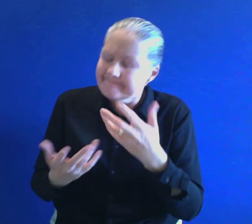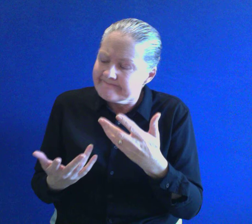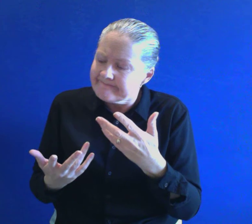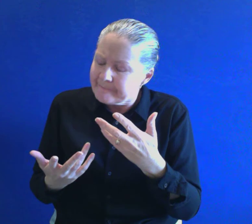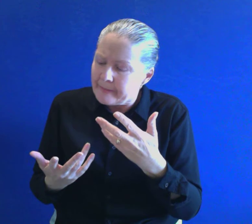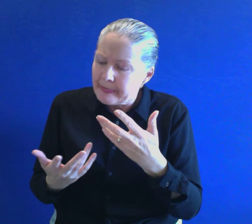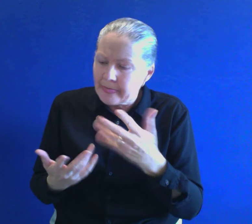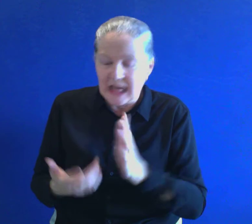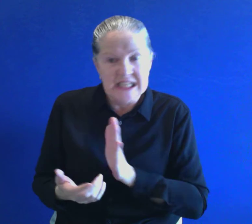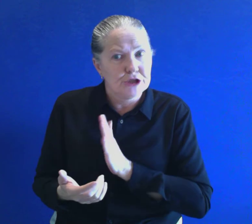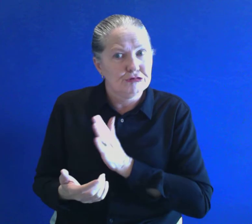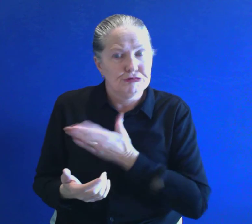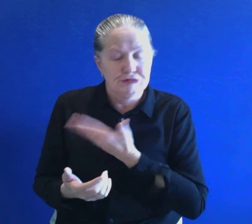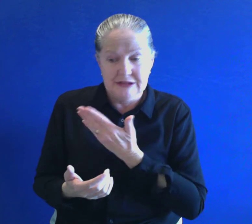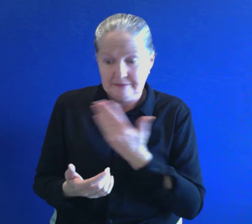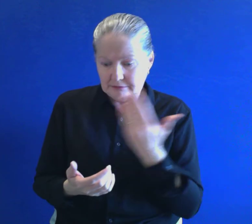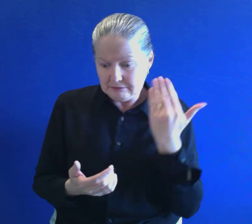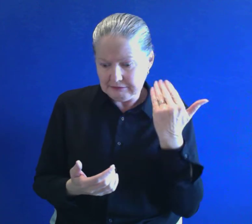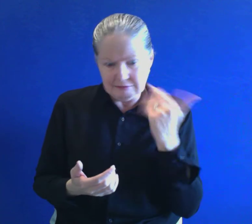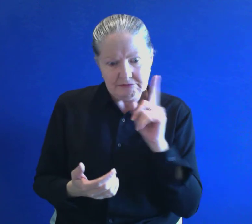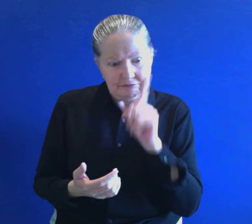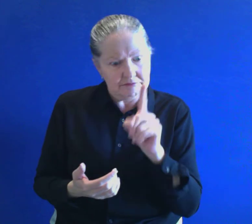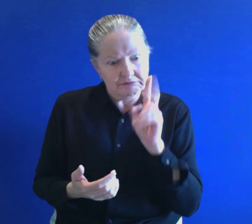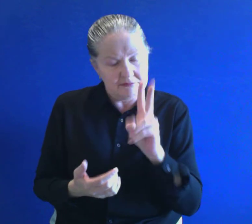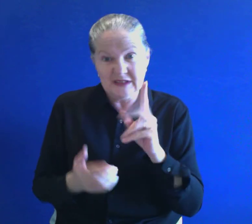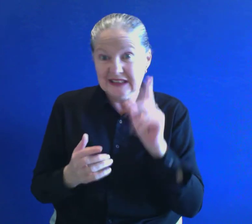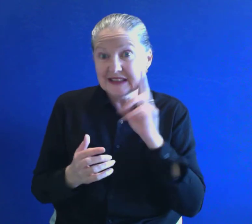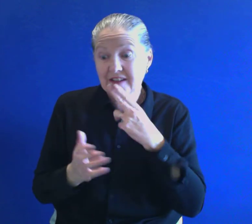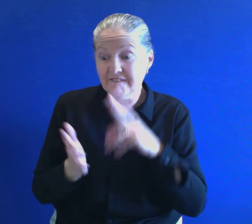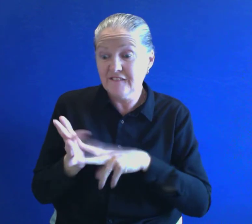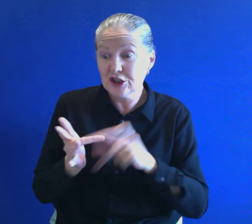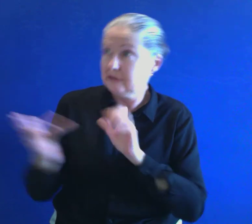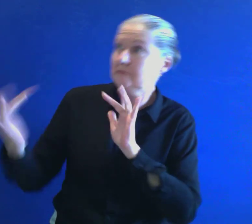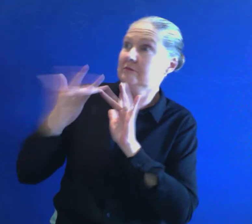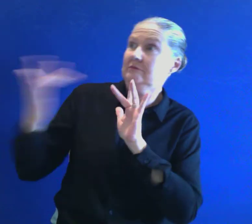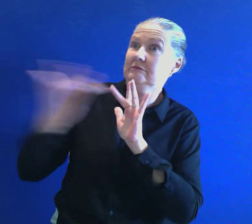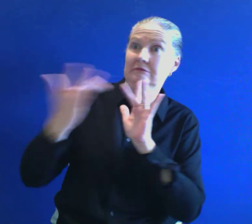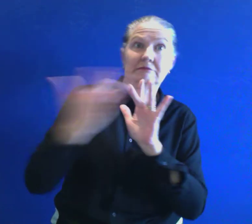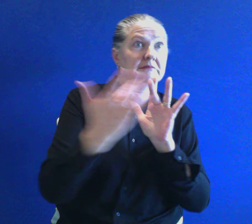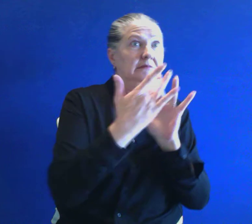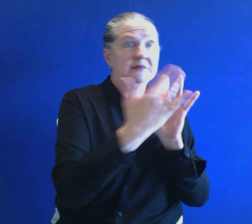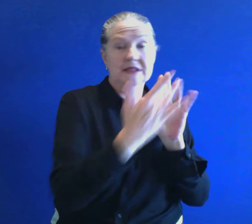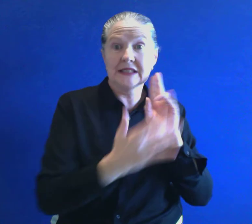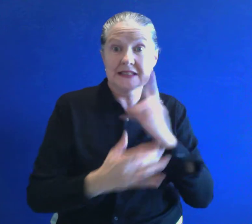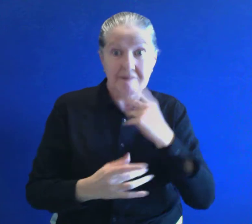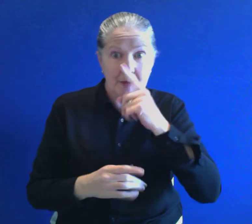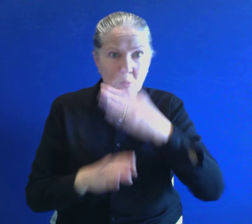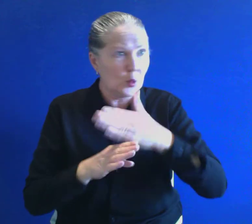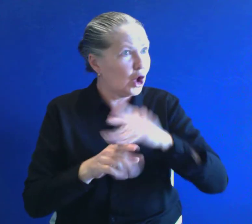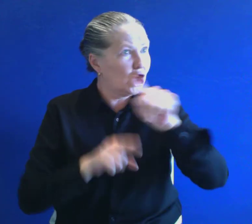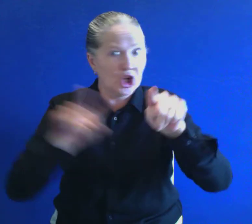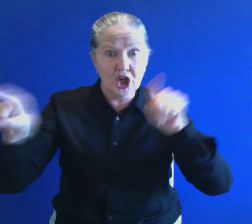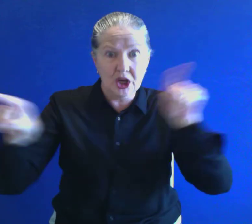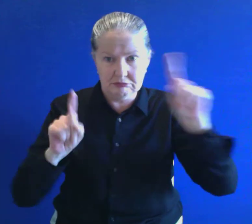interesting just in the last couple of days Deaf Victoria has been contacted by a lot of deaf people who are working on the ground and are concerned about this